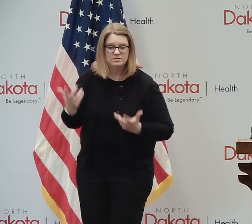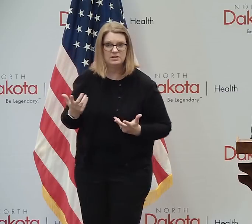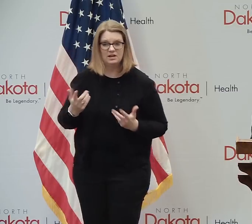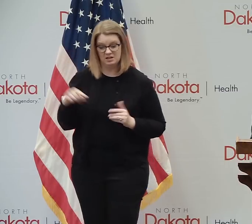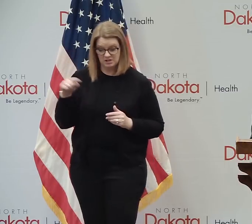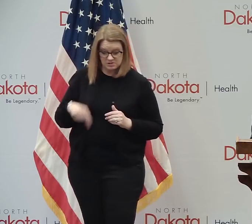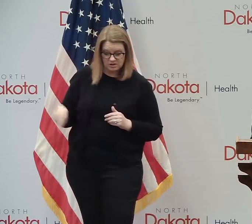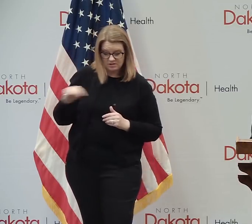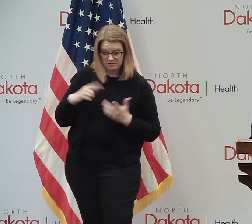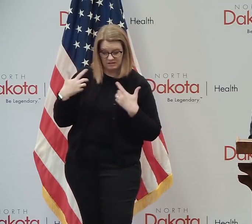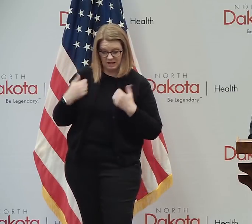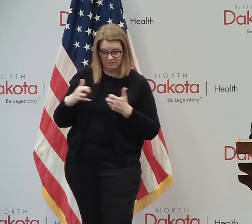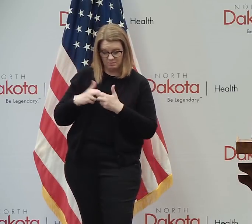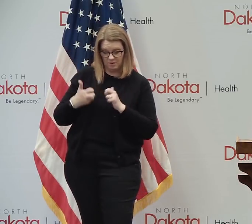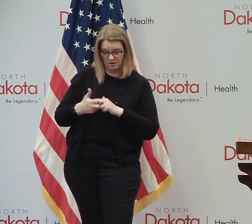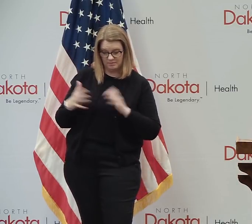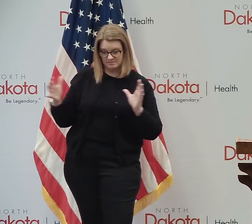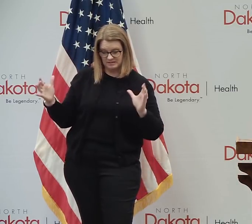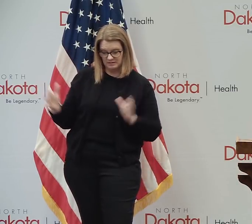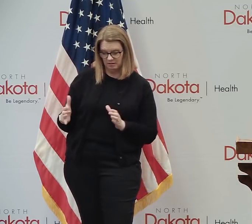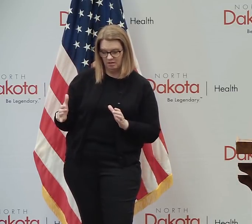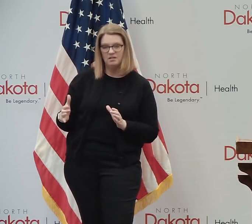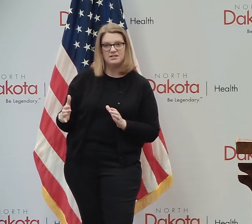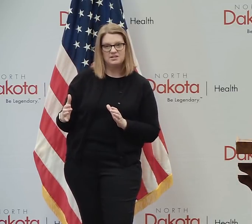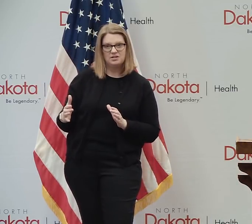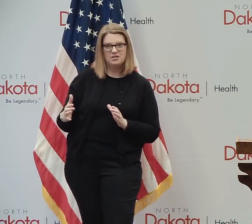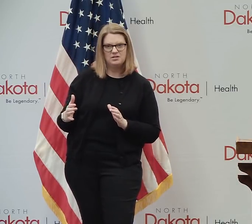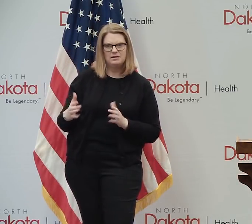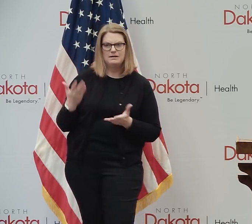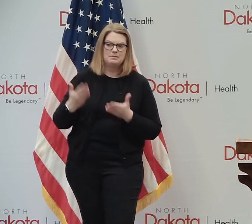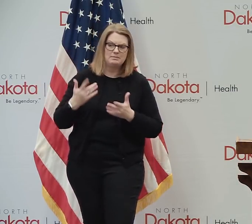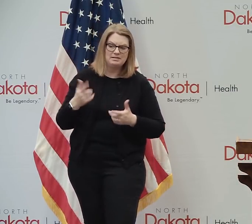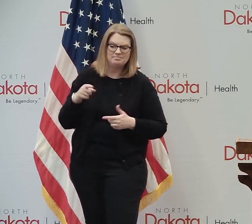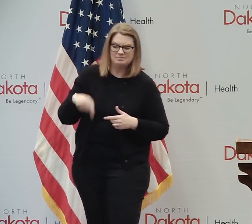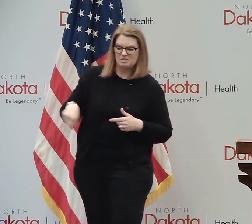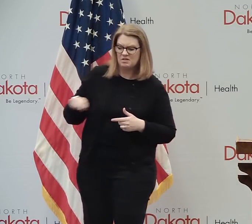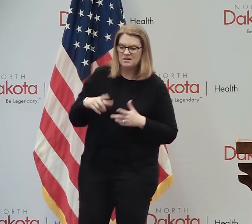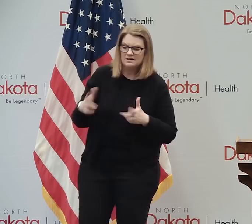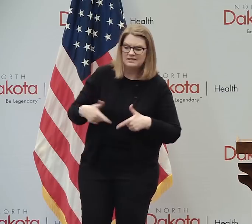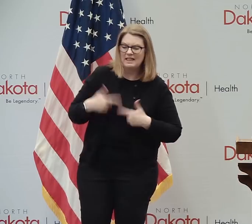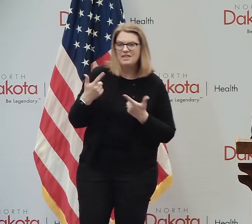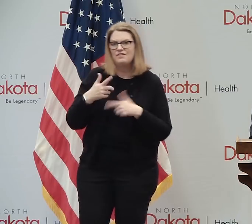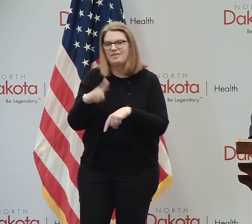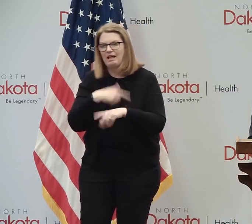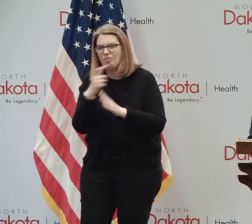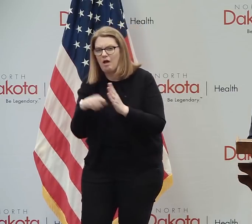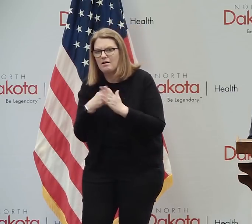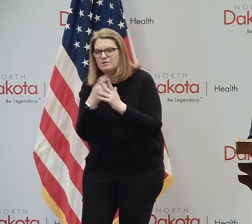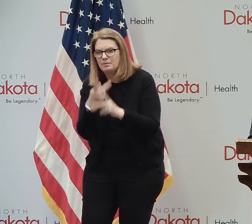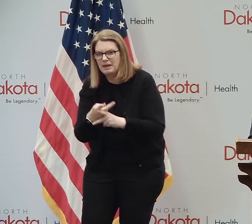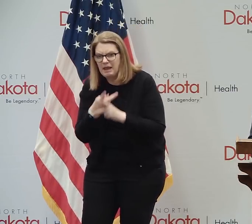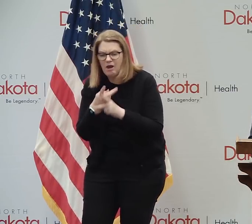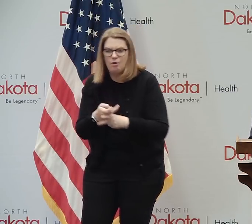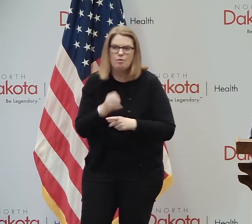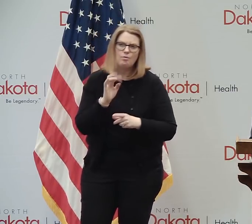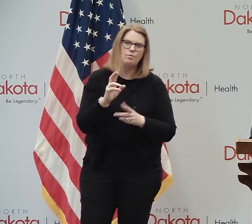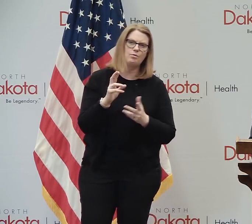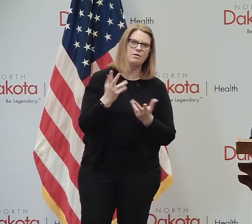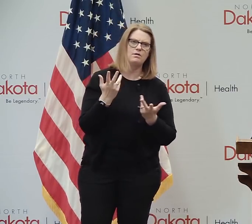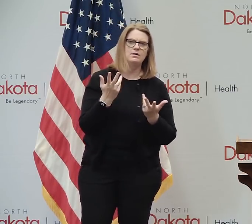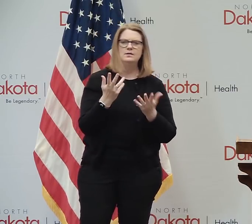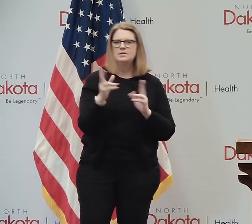health disease, we put them in close quarters, as we say, congregate living conditions like long-term care, or people that may be